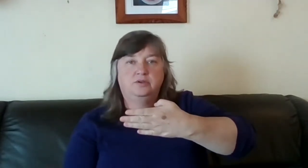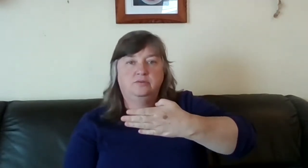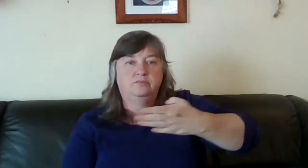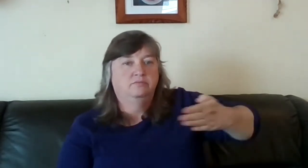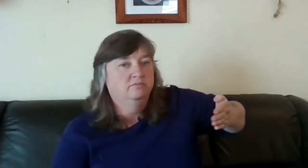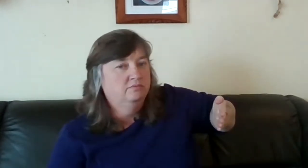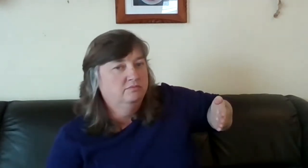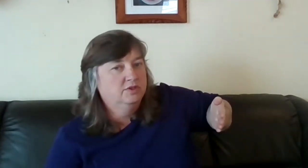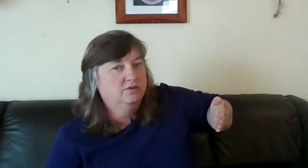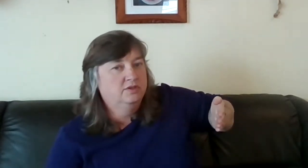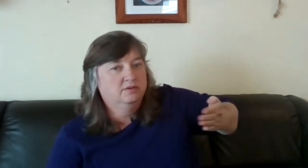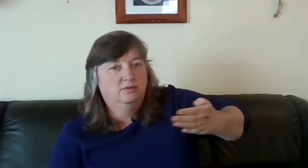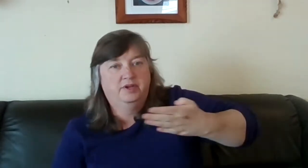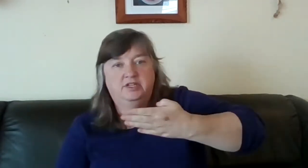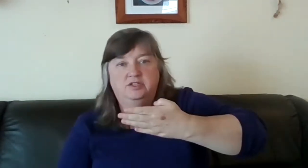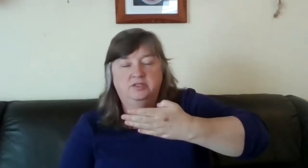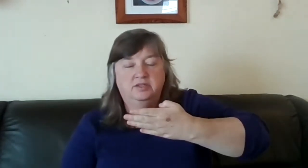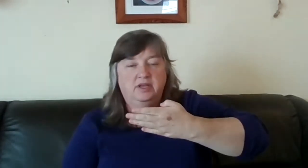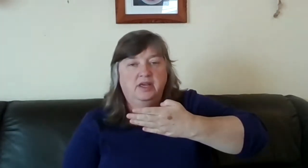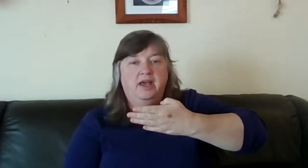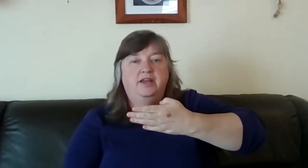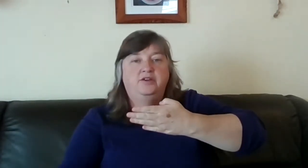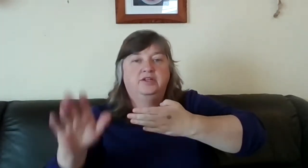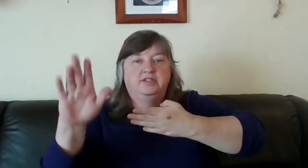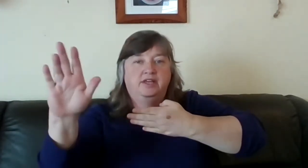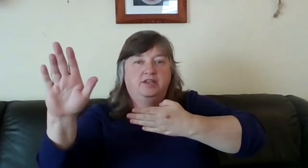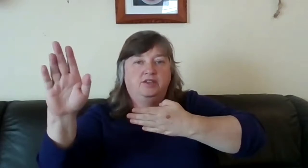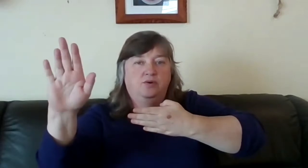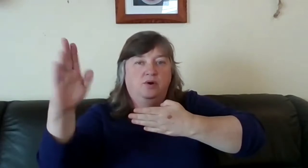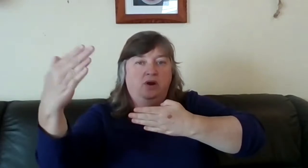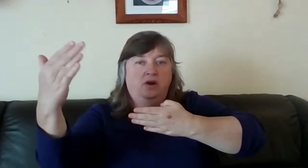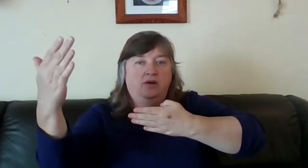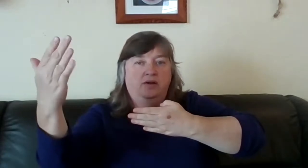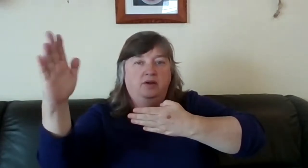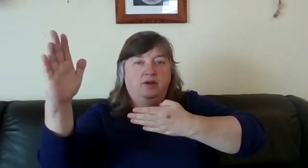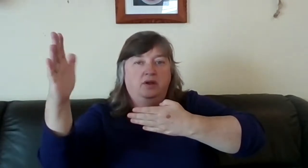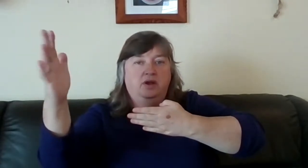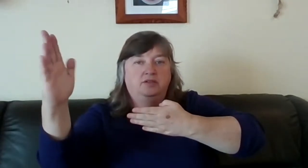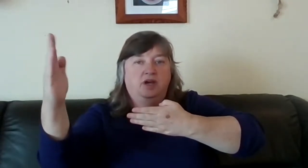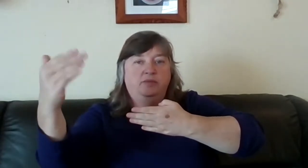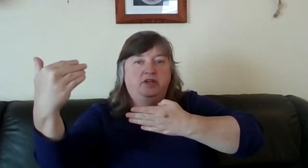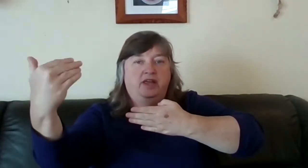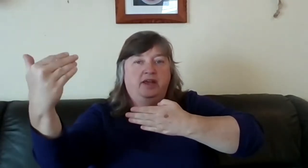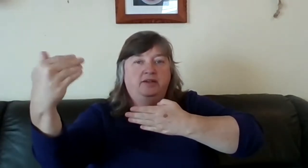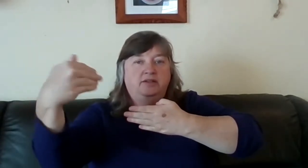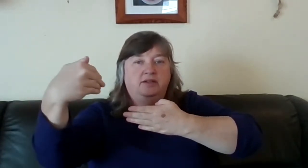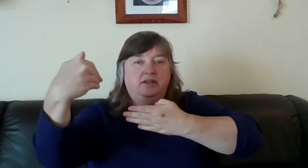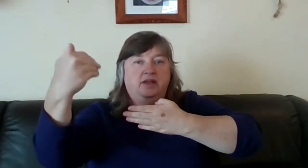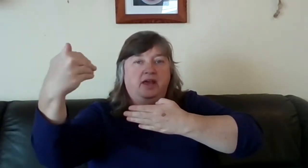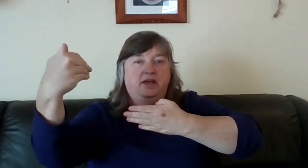you. So this orientation. And you're going to take your dominant hand